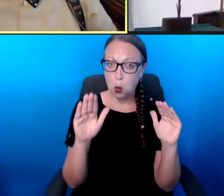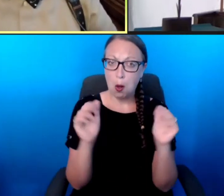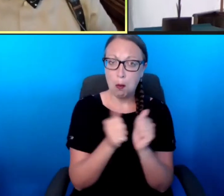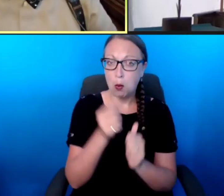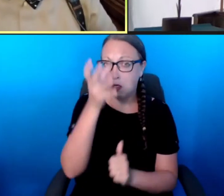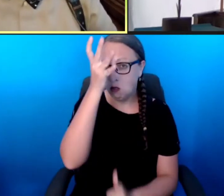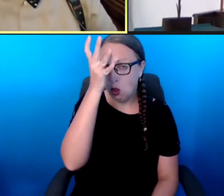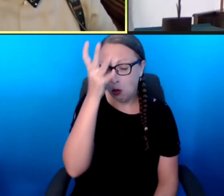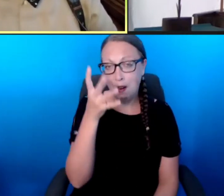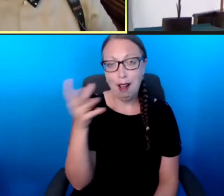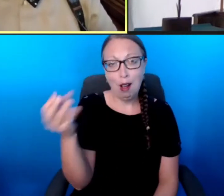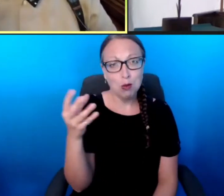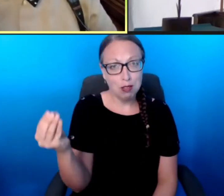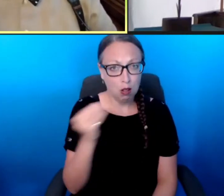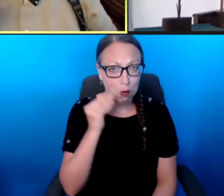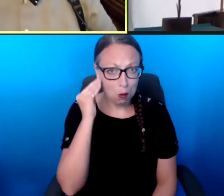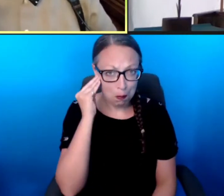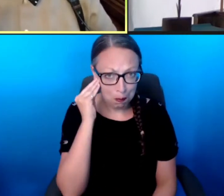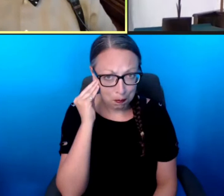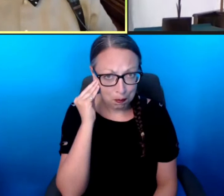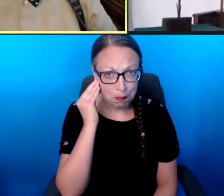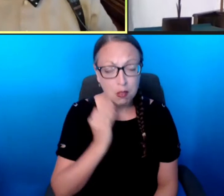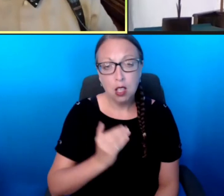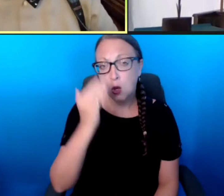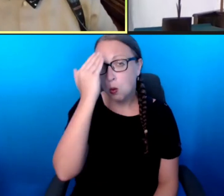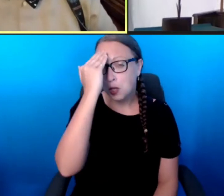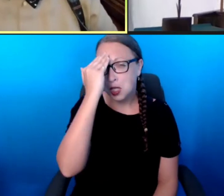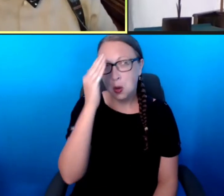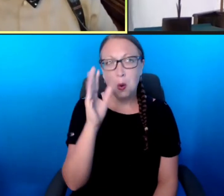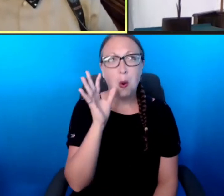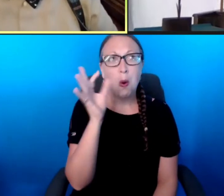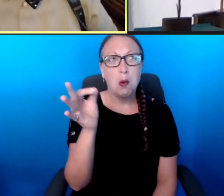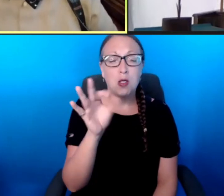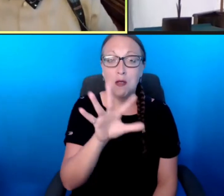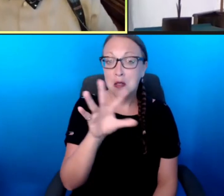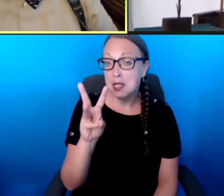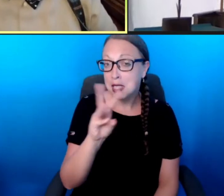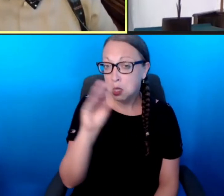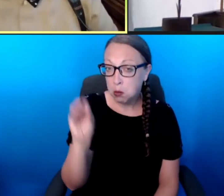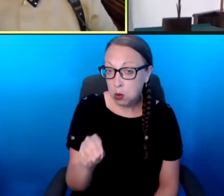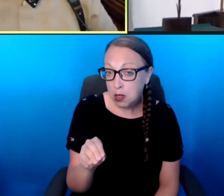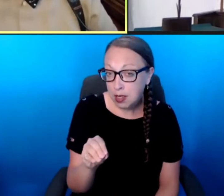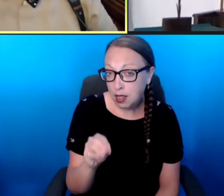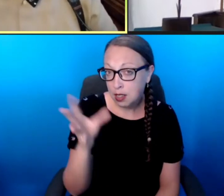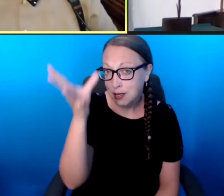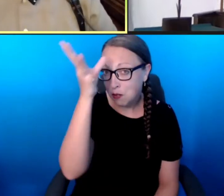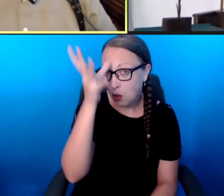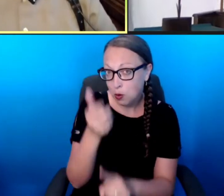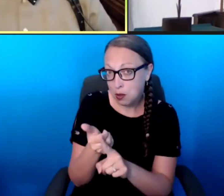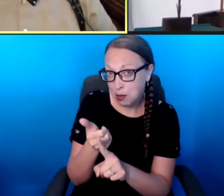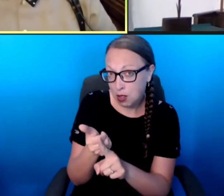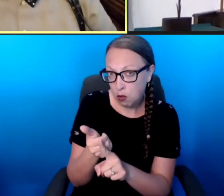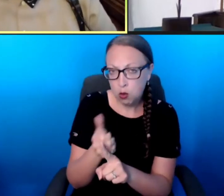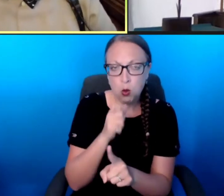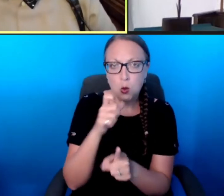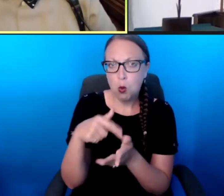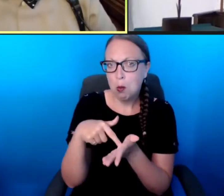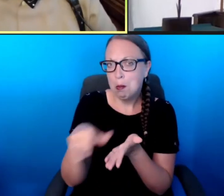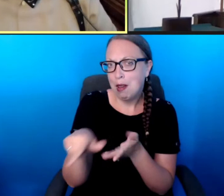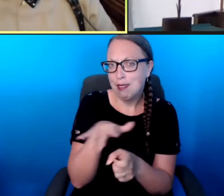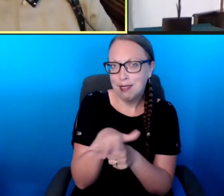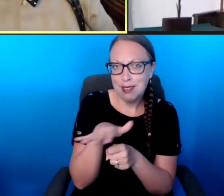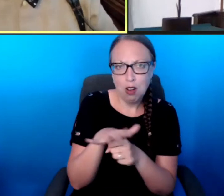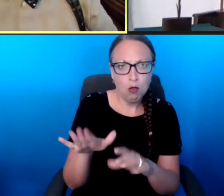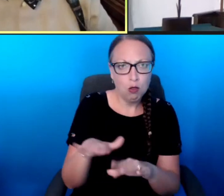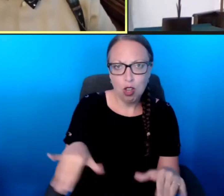out of the home. And we know that almost 56% of fathers don't pay adequate child